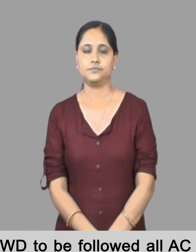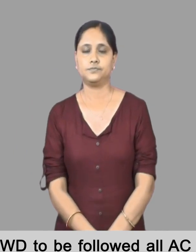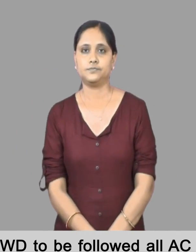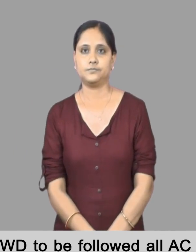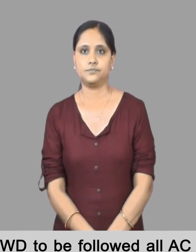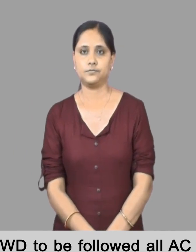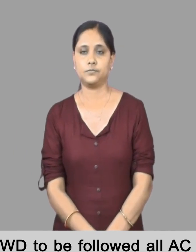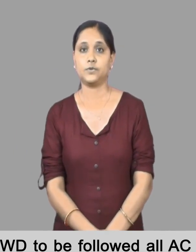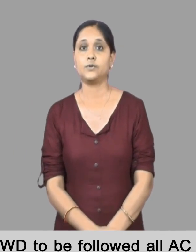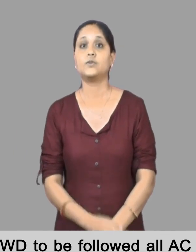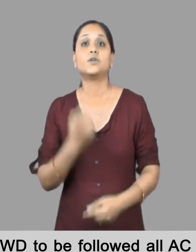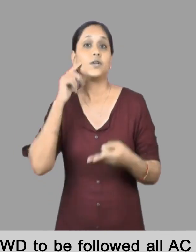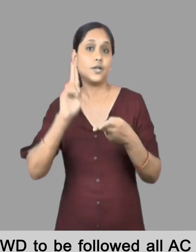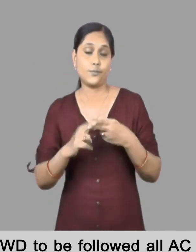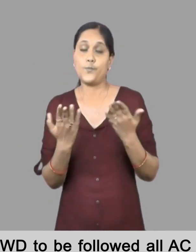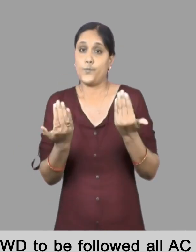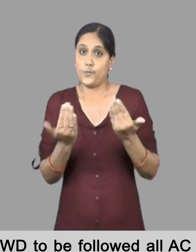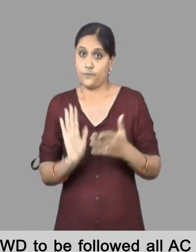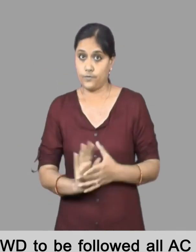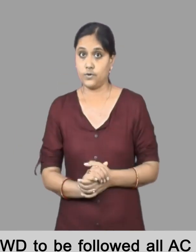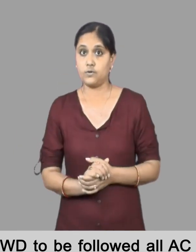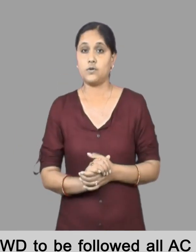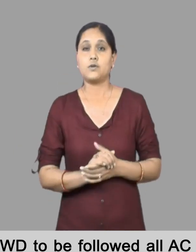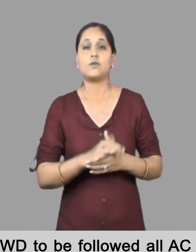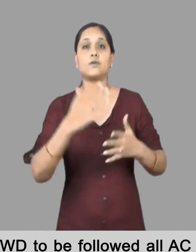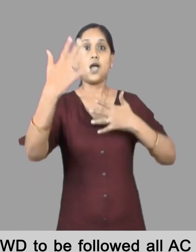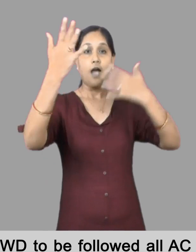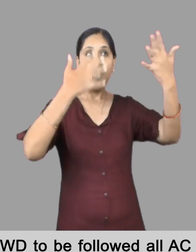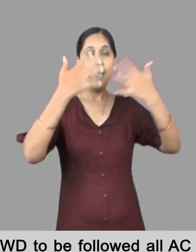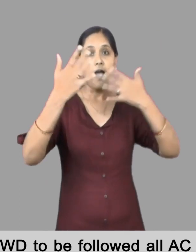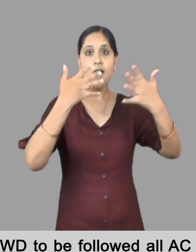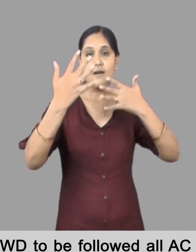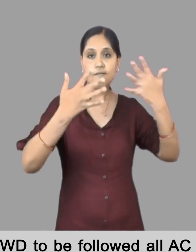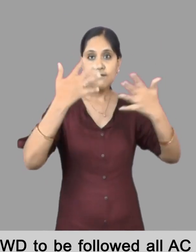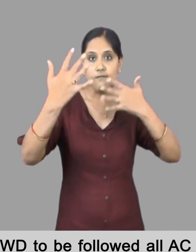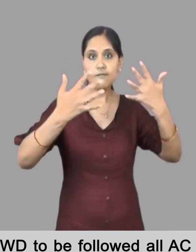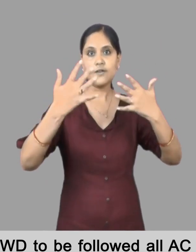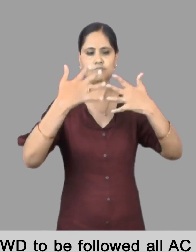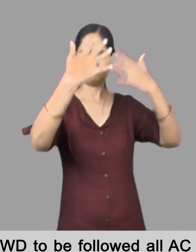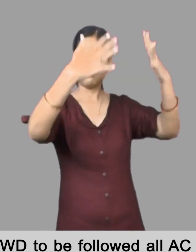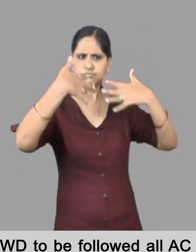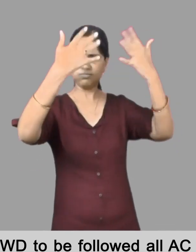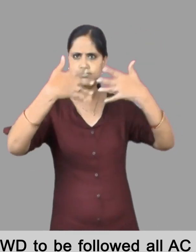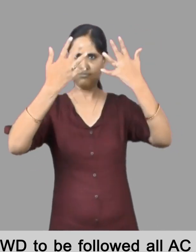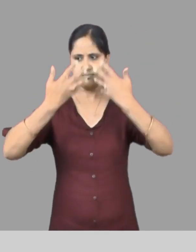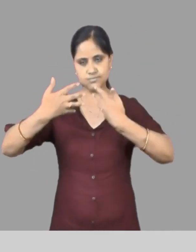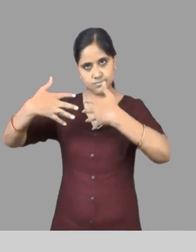Intake of fresh air to be as much as possible with adequate cross ventilation.